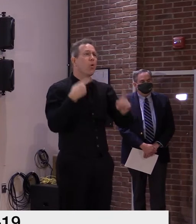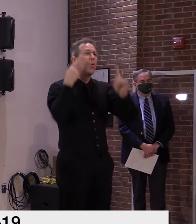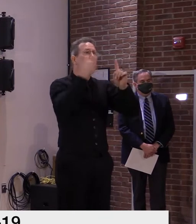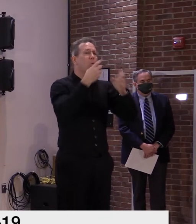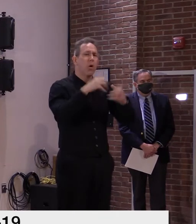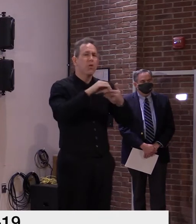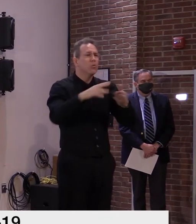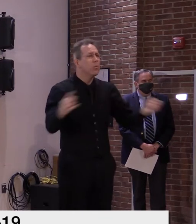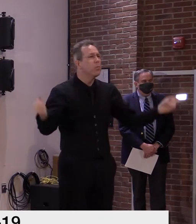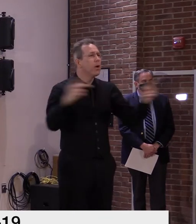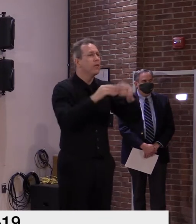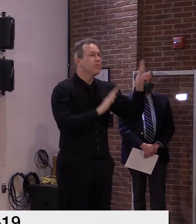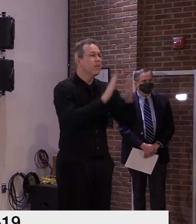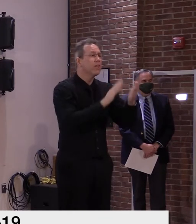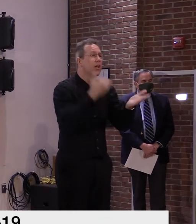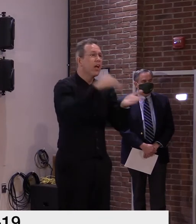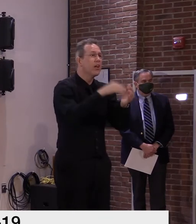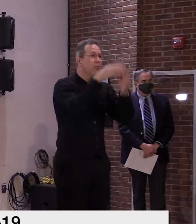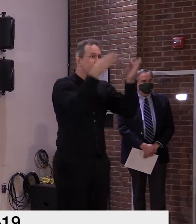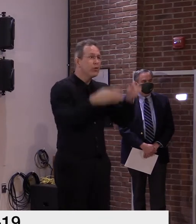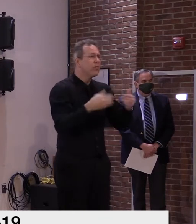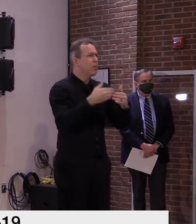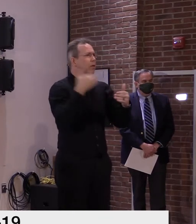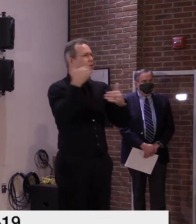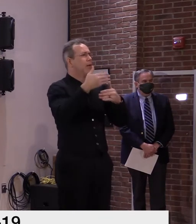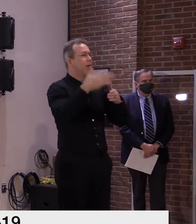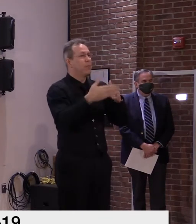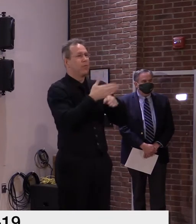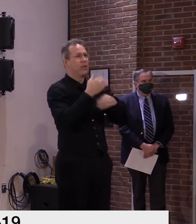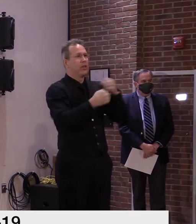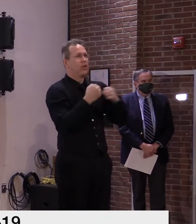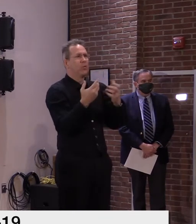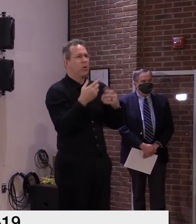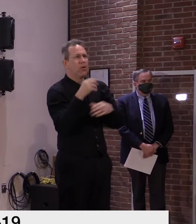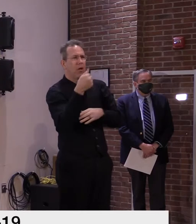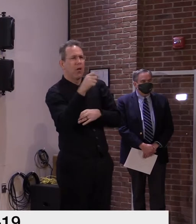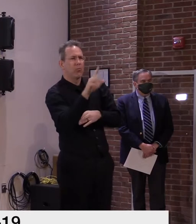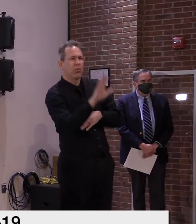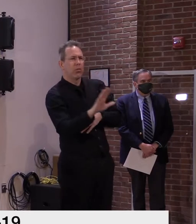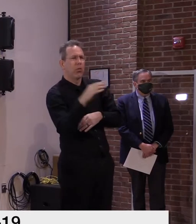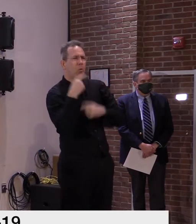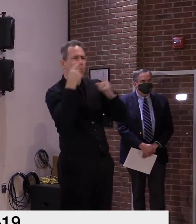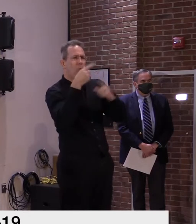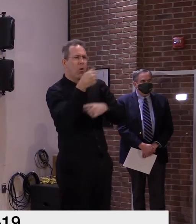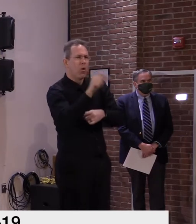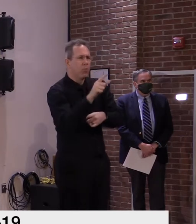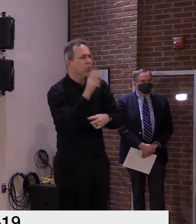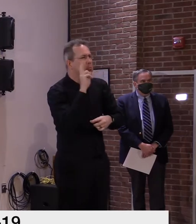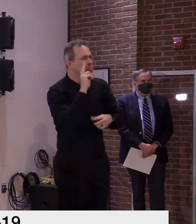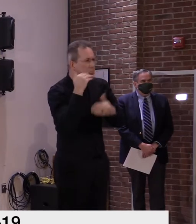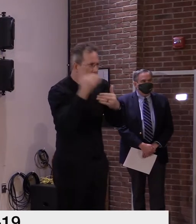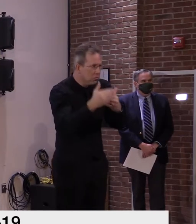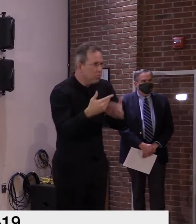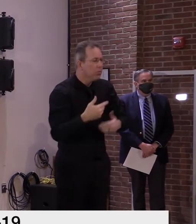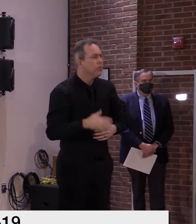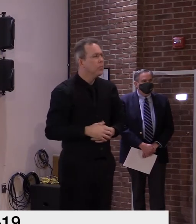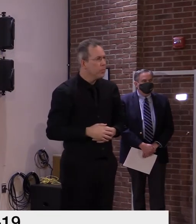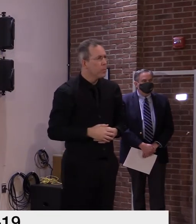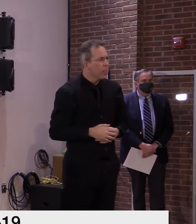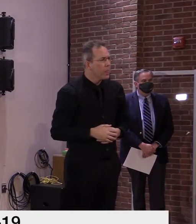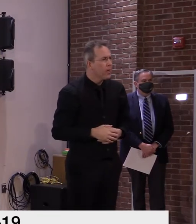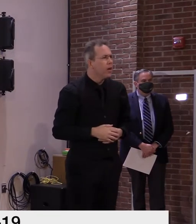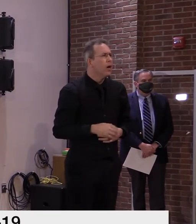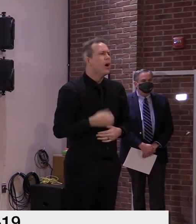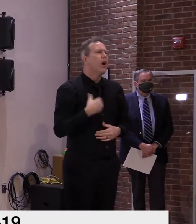before the end of the school year, and hopefully by the end of April. And I want folks to understand, this